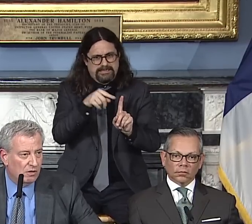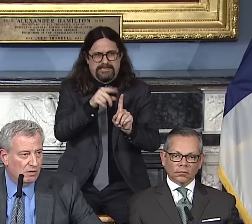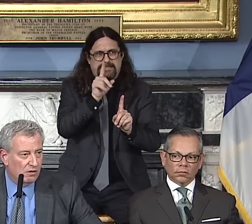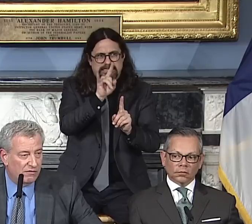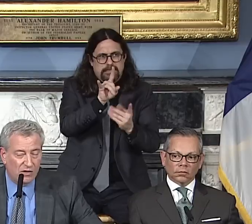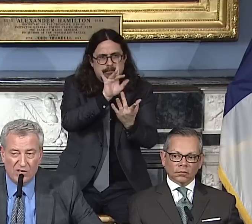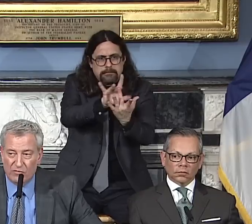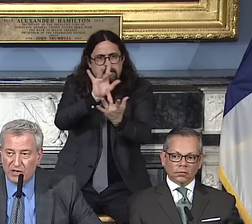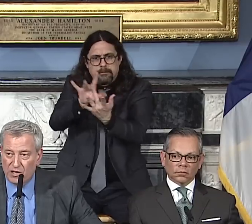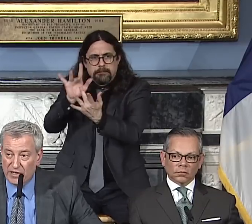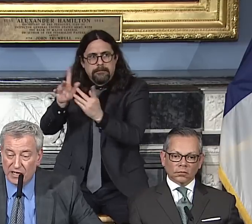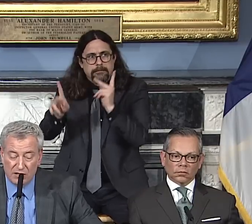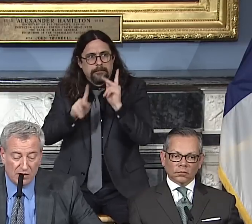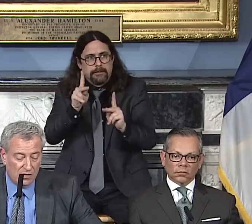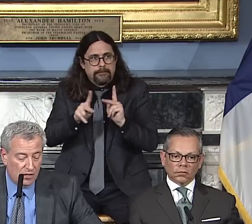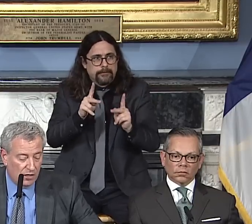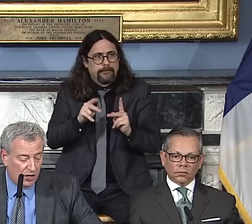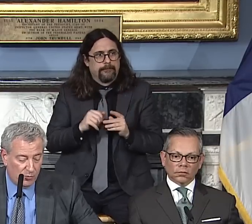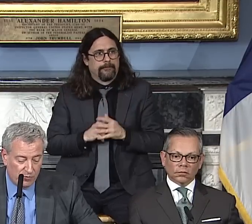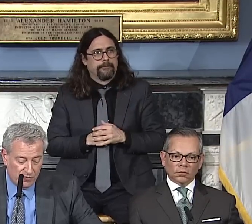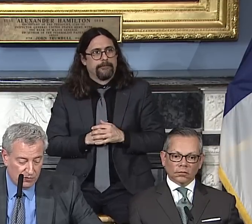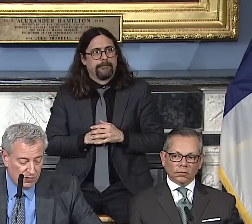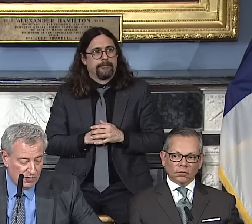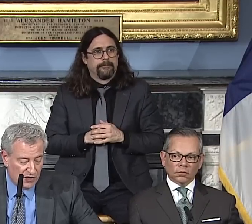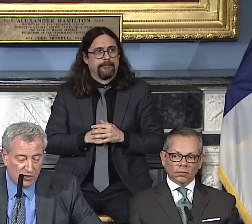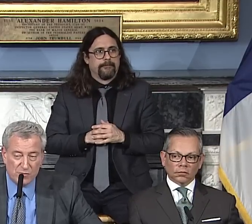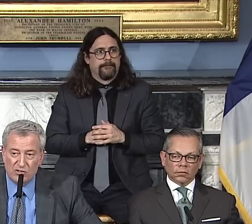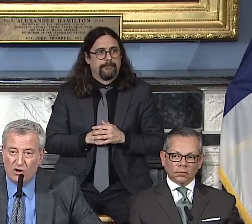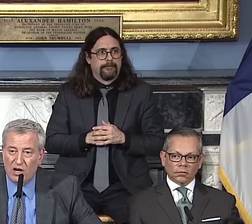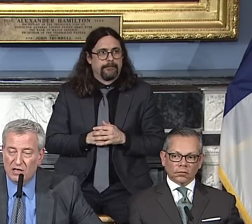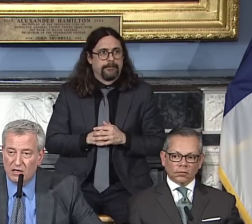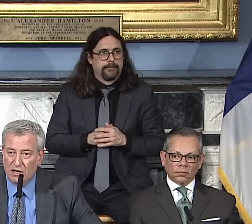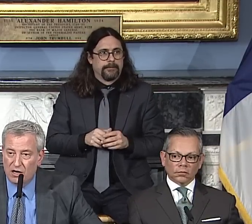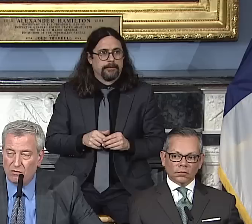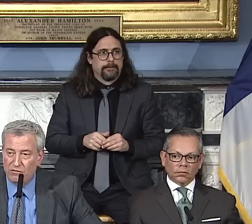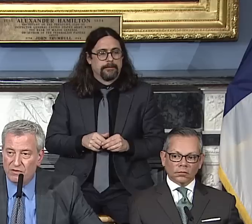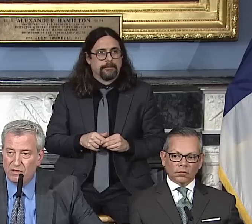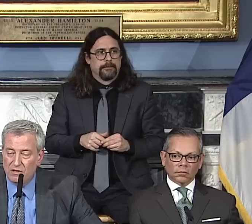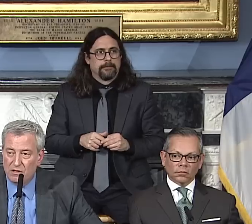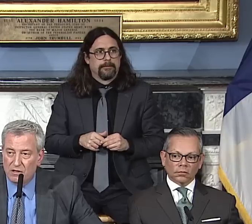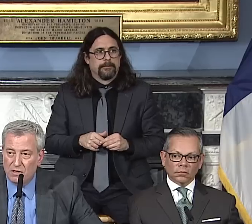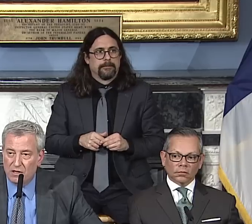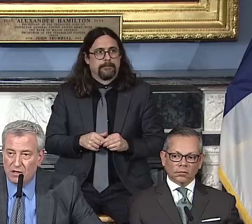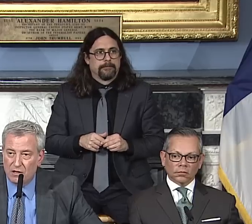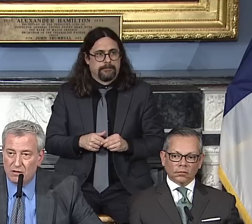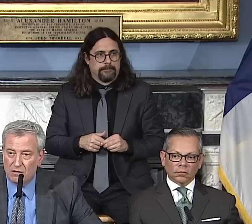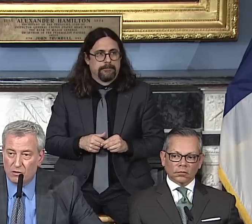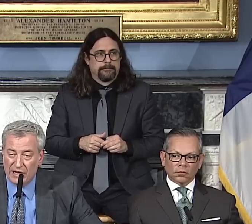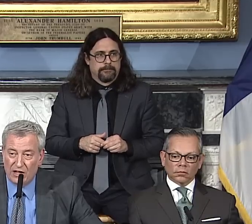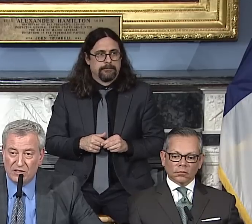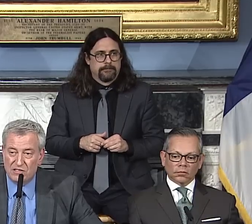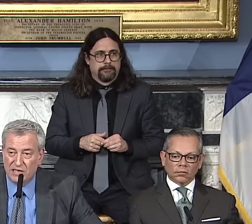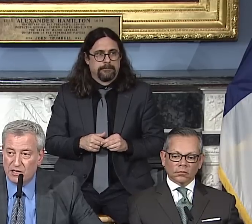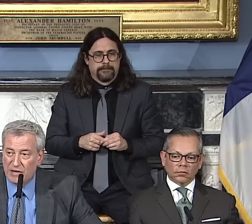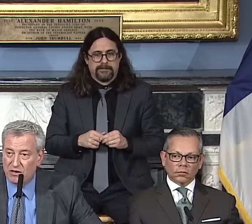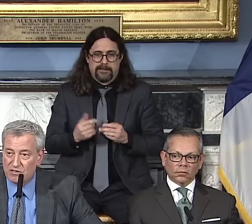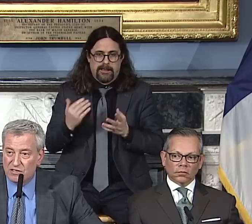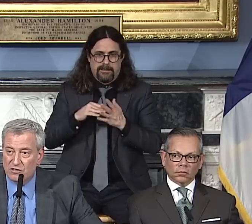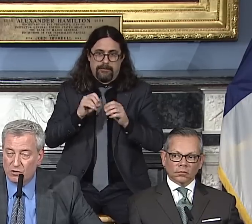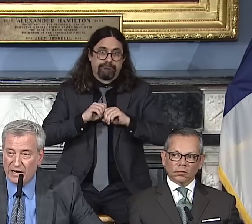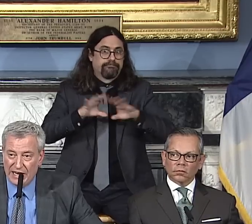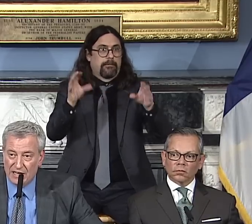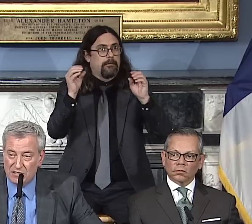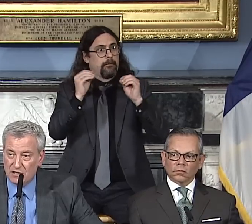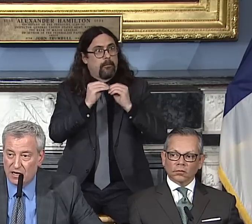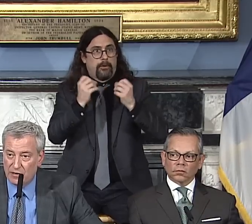without the federal government coming in. There has been talk of localities taking matters